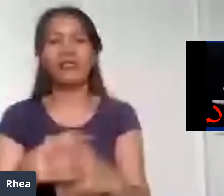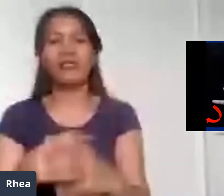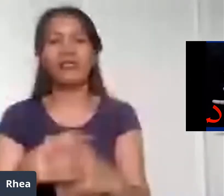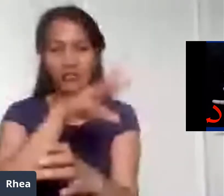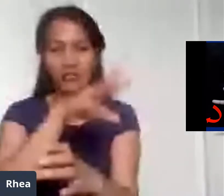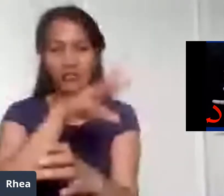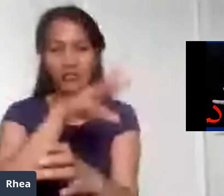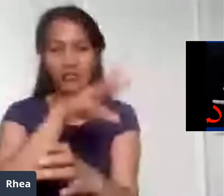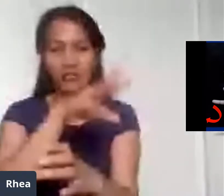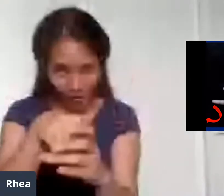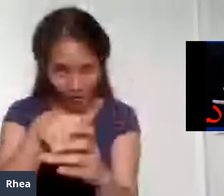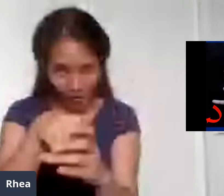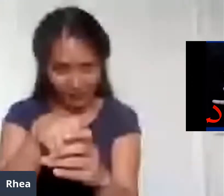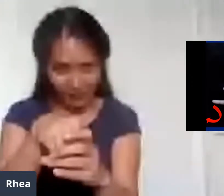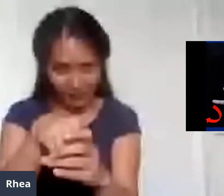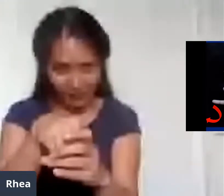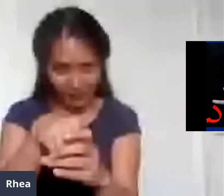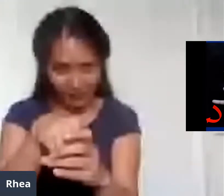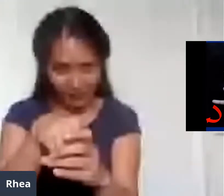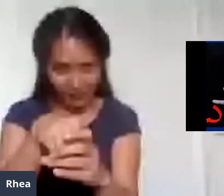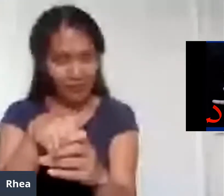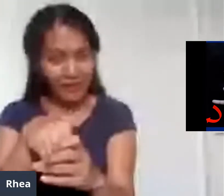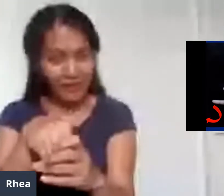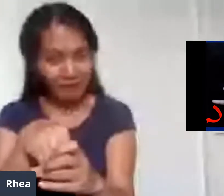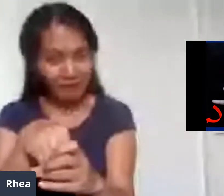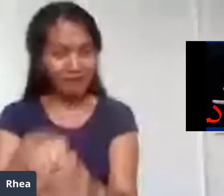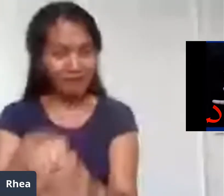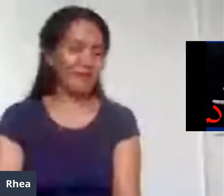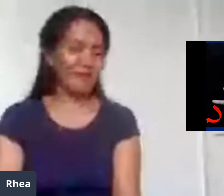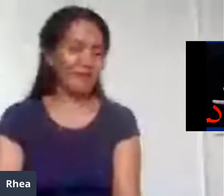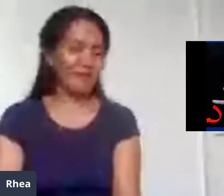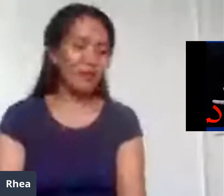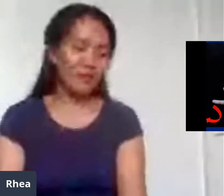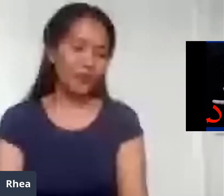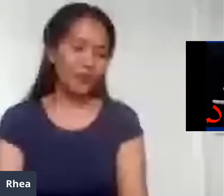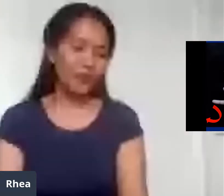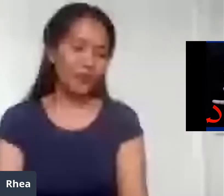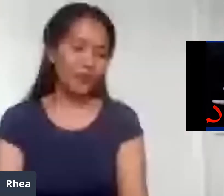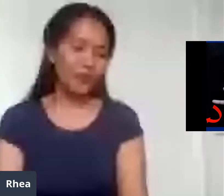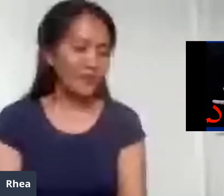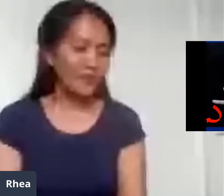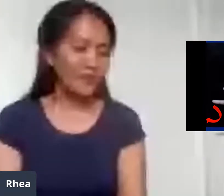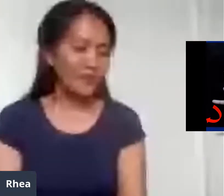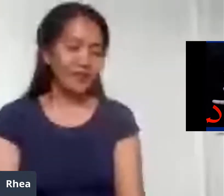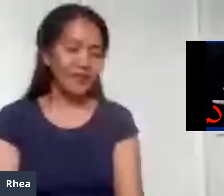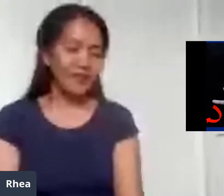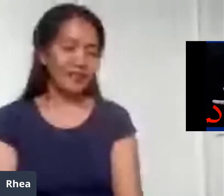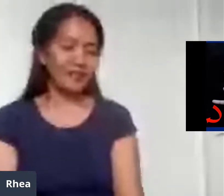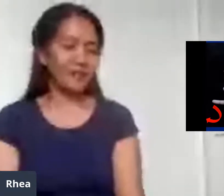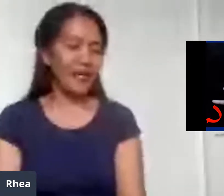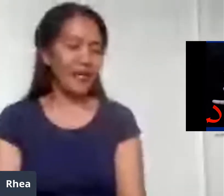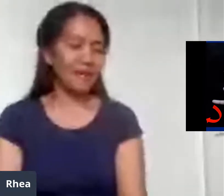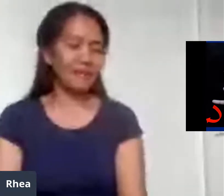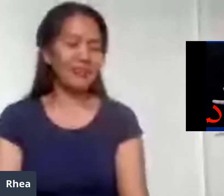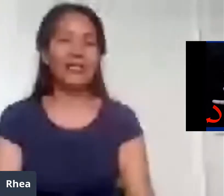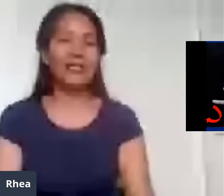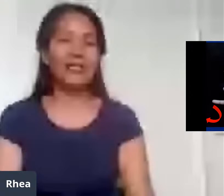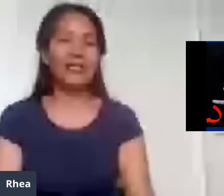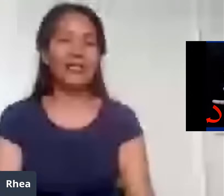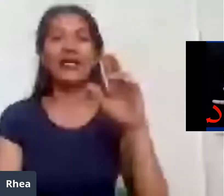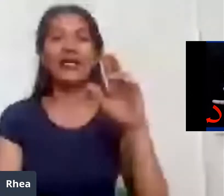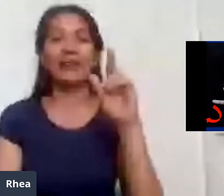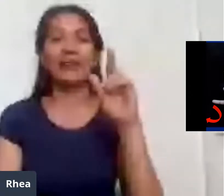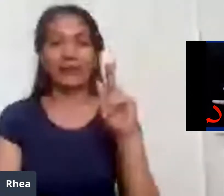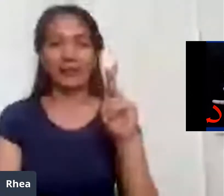jail, join. Are you following? Hope you are. Next, we have